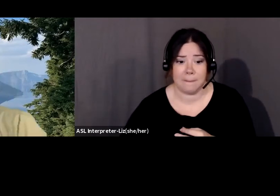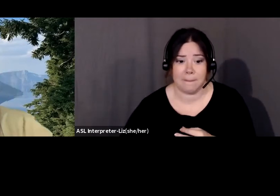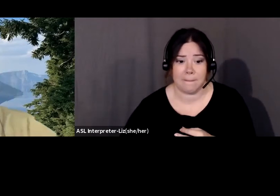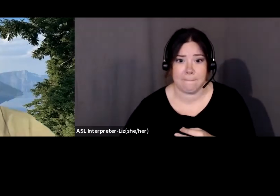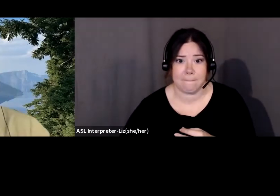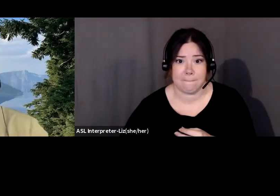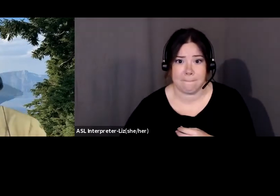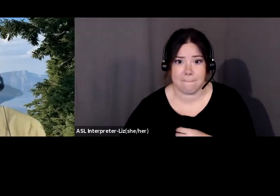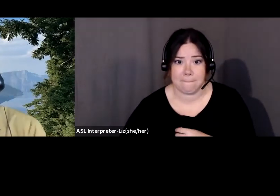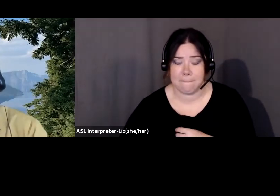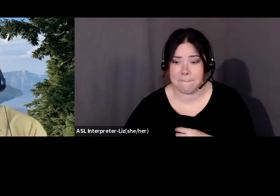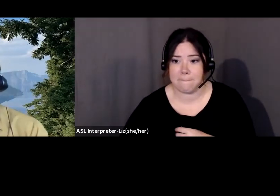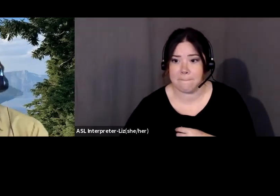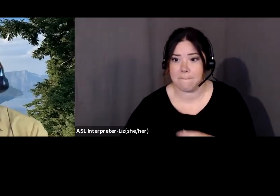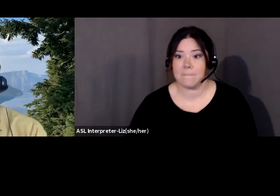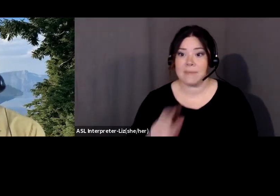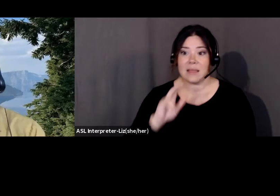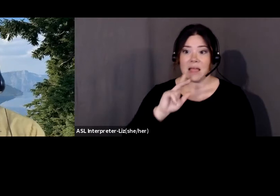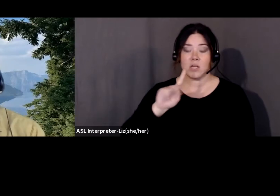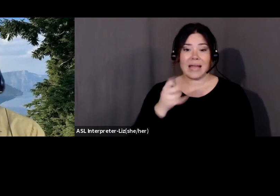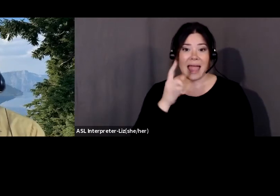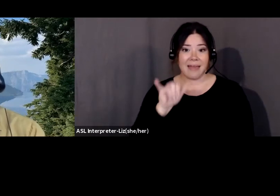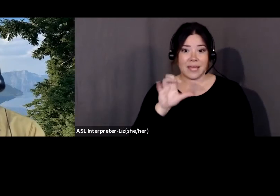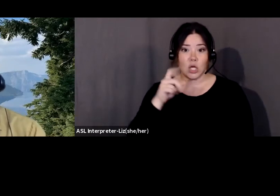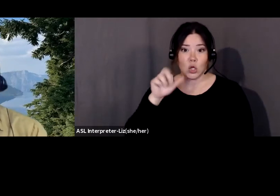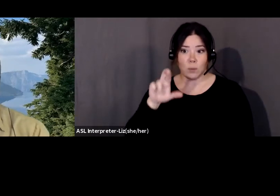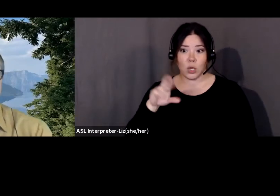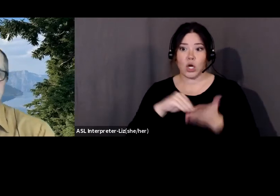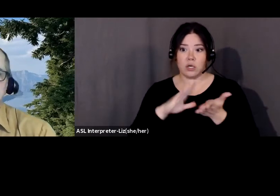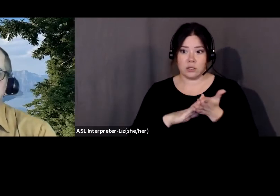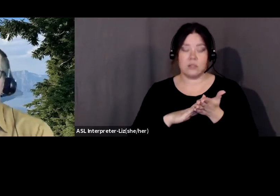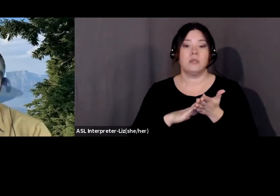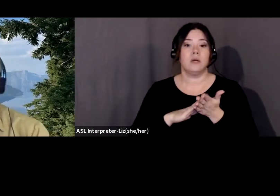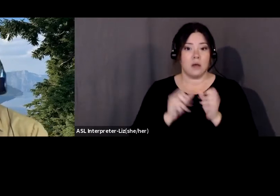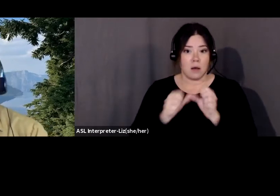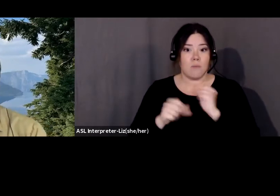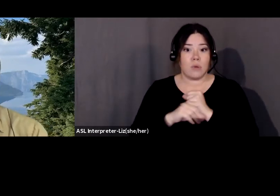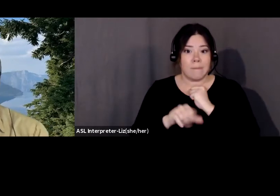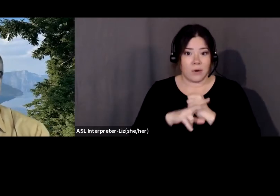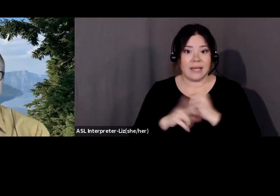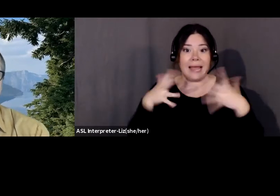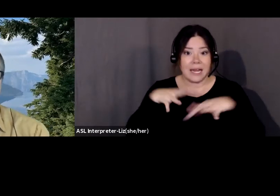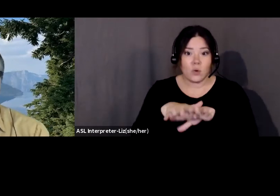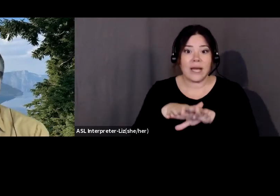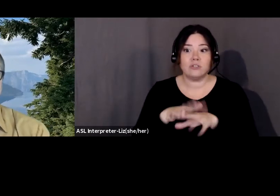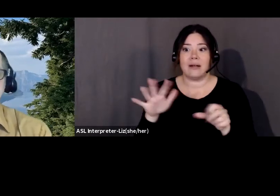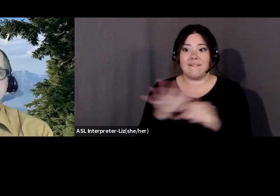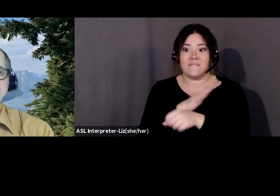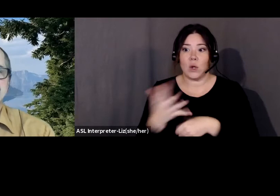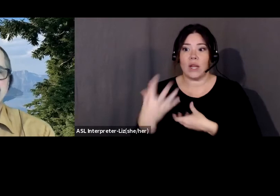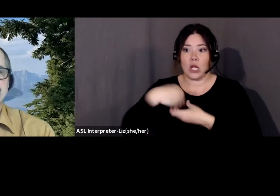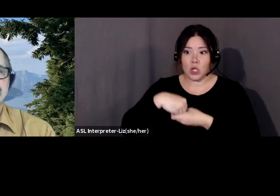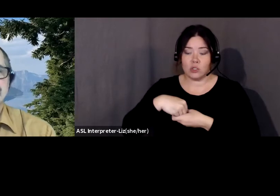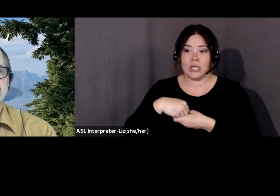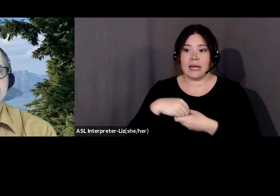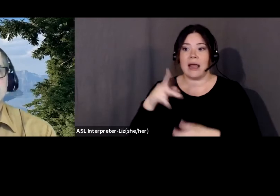So Kathy Cooper listed the mission as promoting integration and full inclusion of Kansans with disabilities